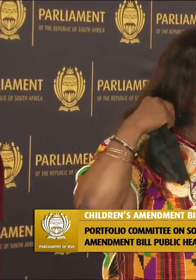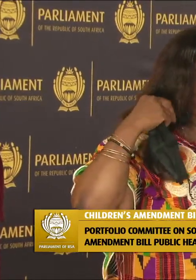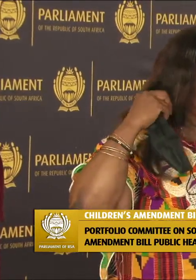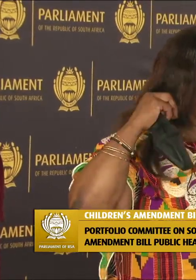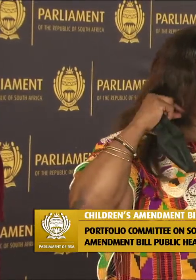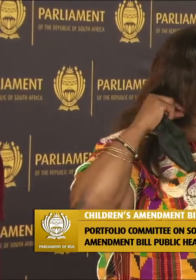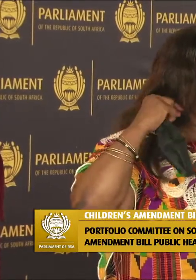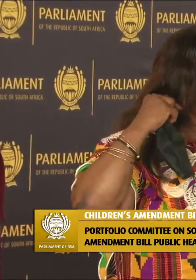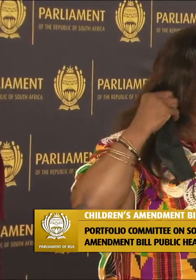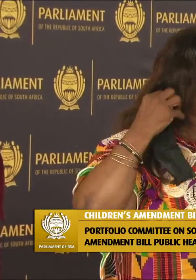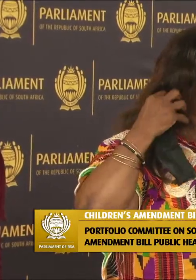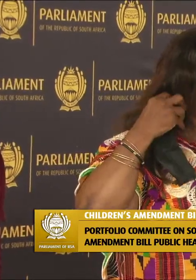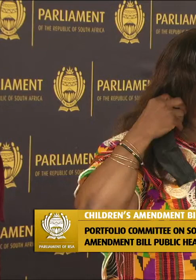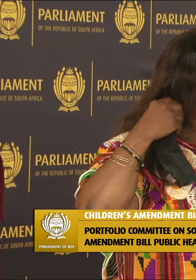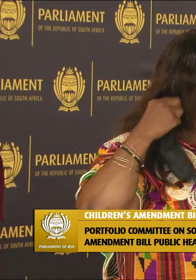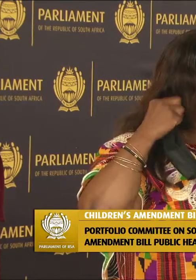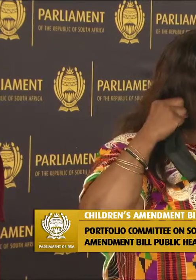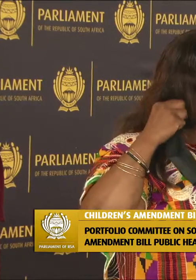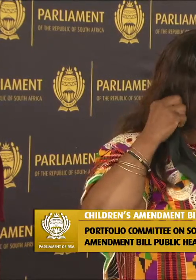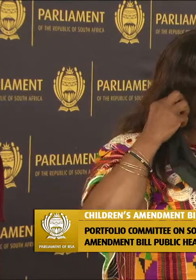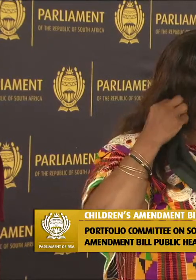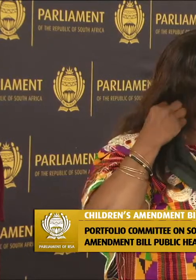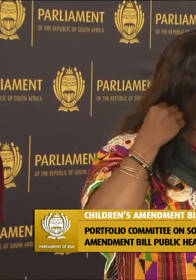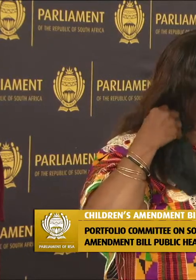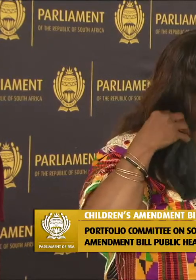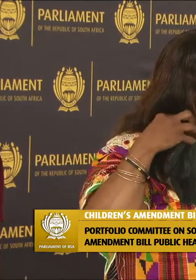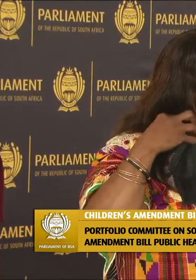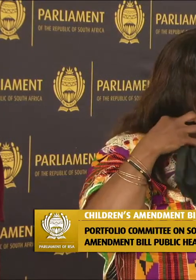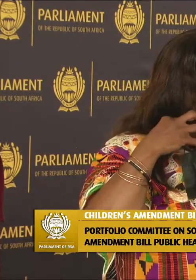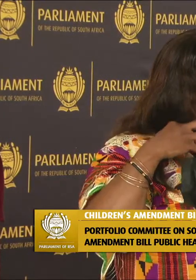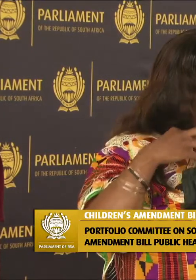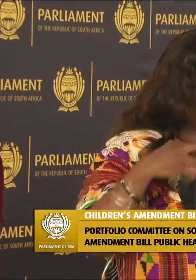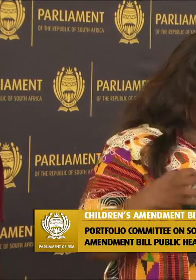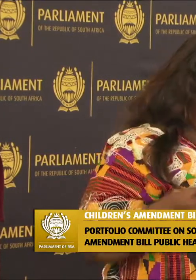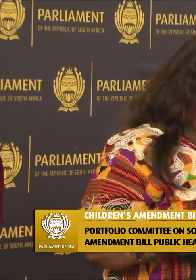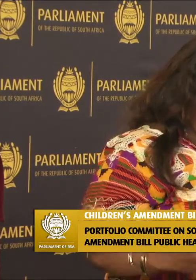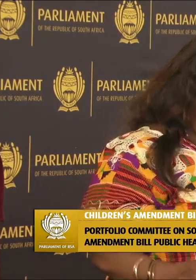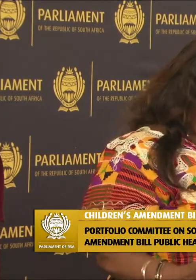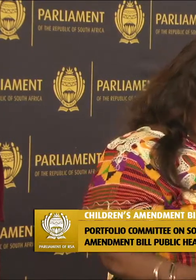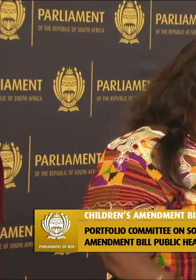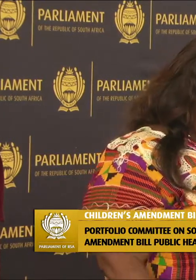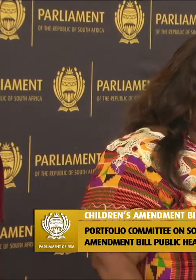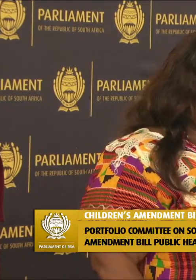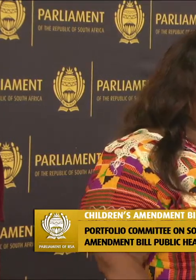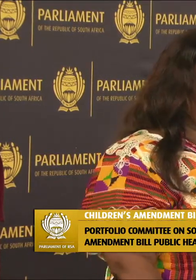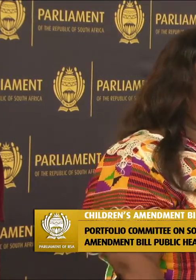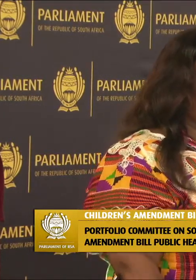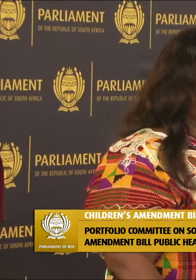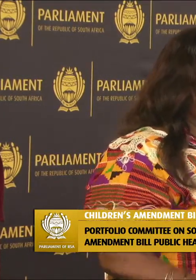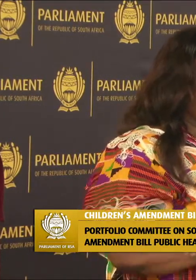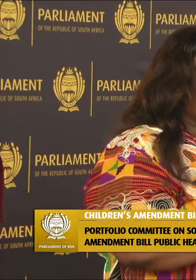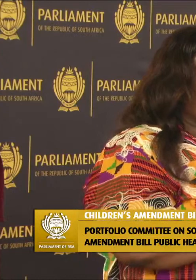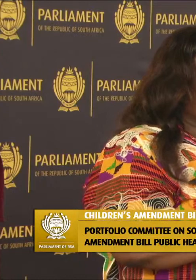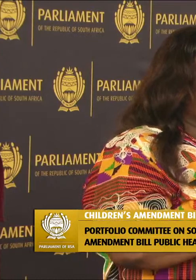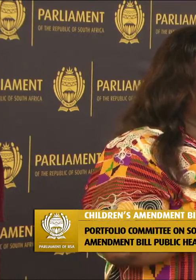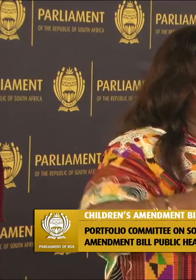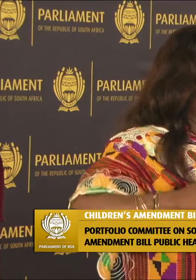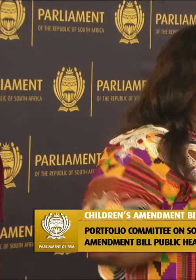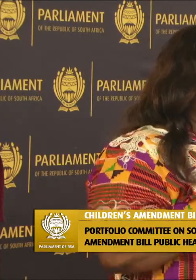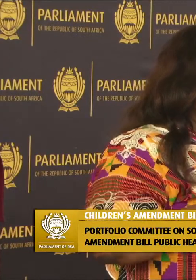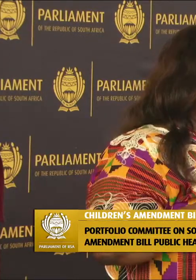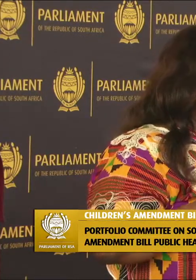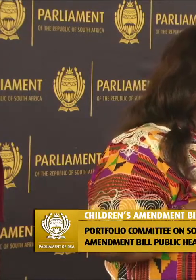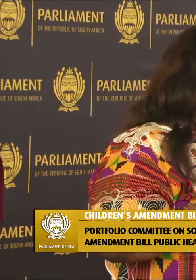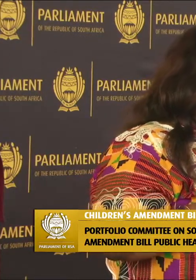kancane eholweni. Thanks for those who avail themselves for this meeting, but we can see